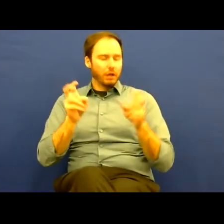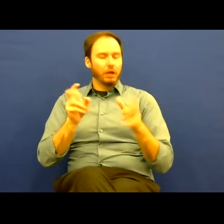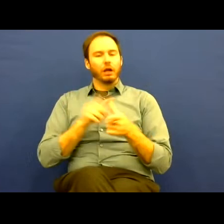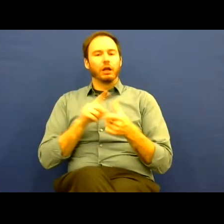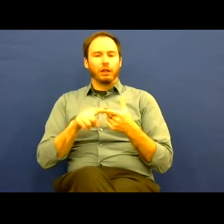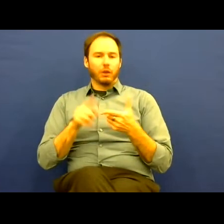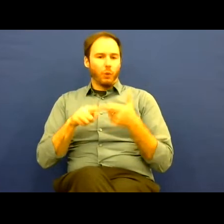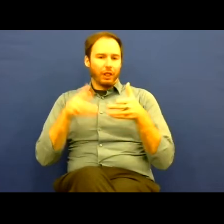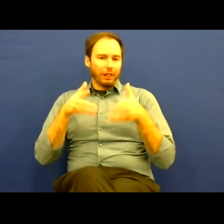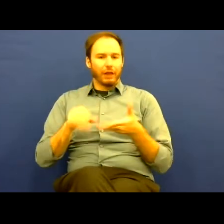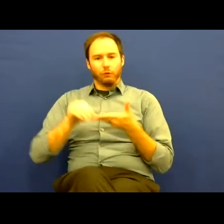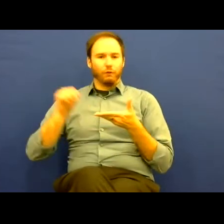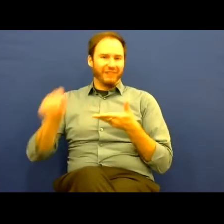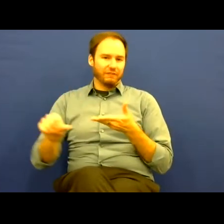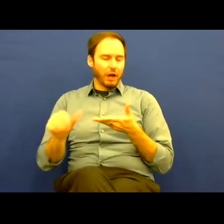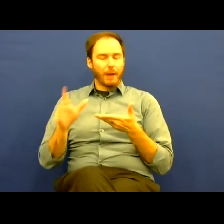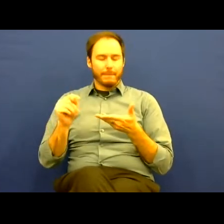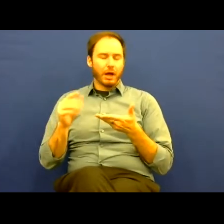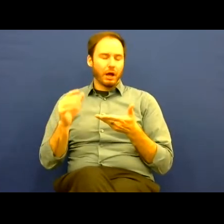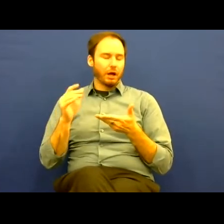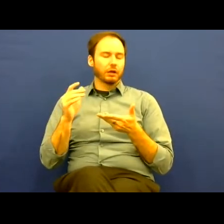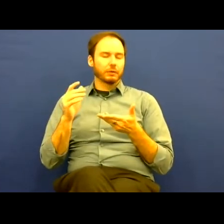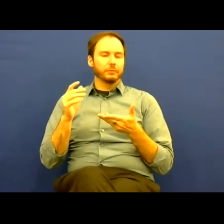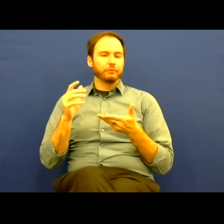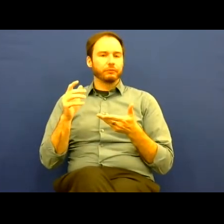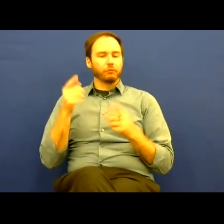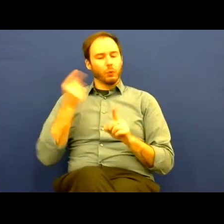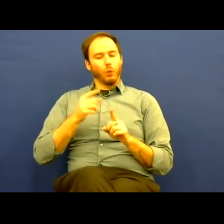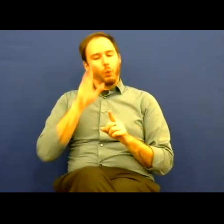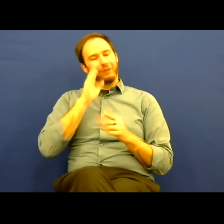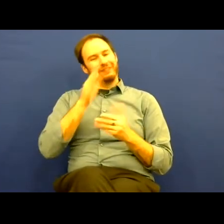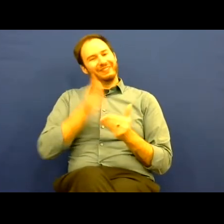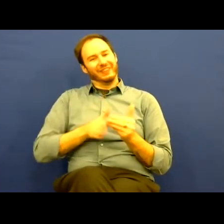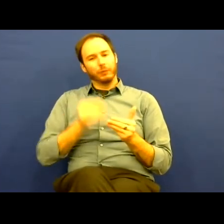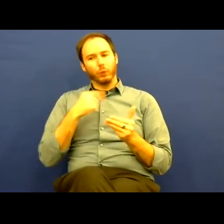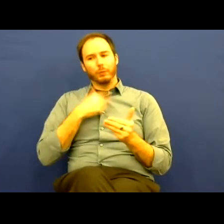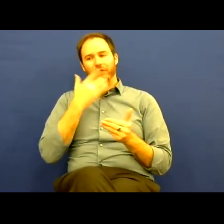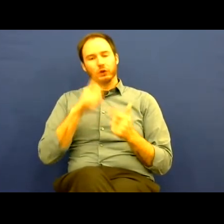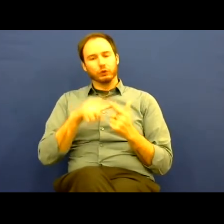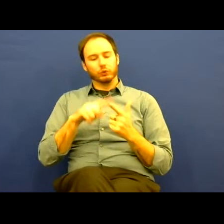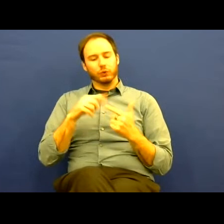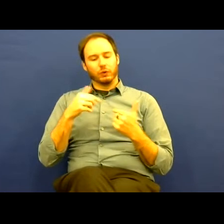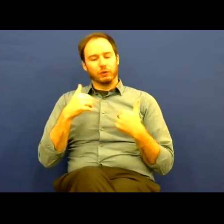them anything that's left over. But the